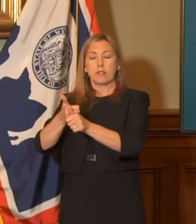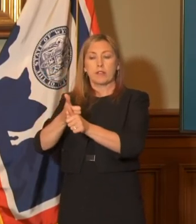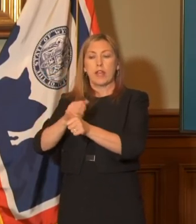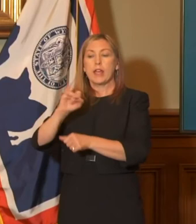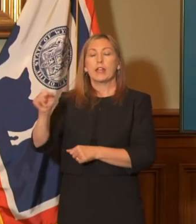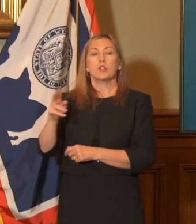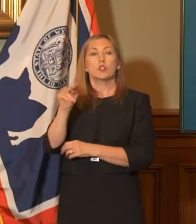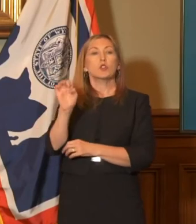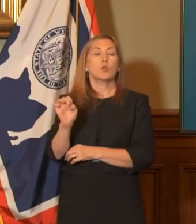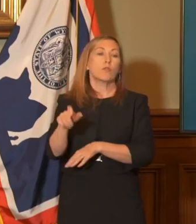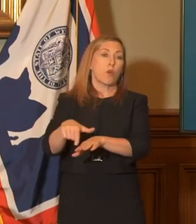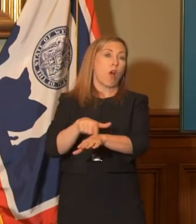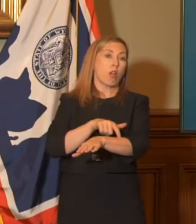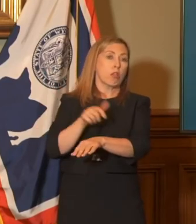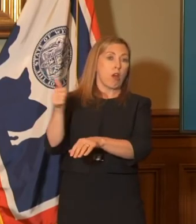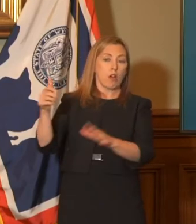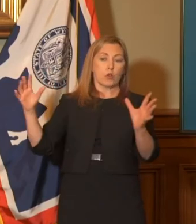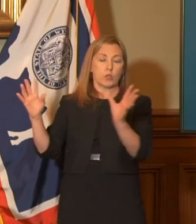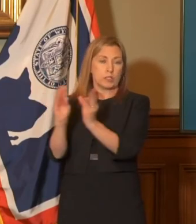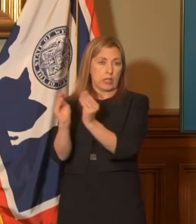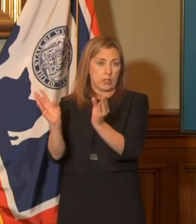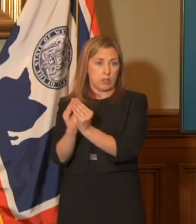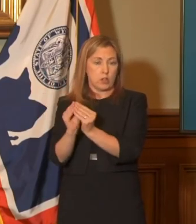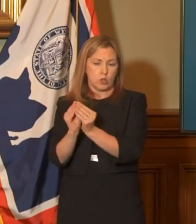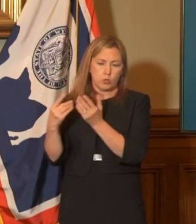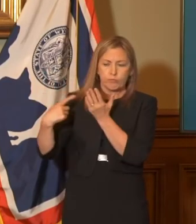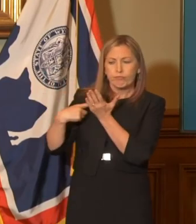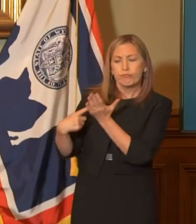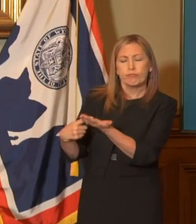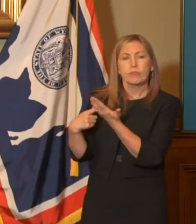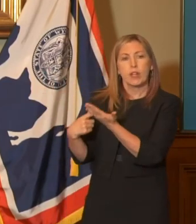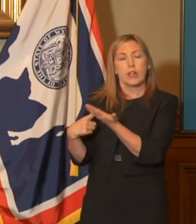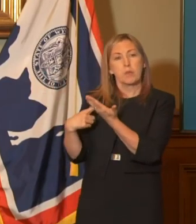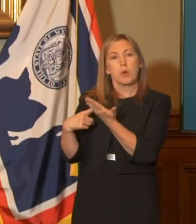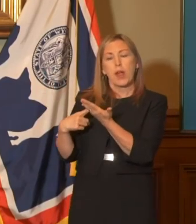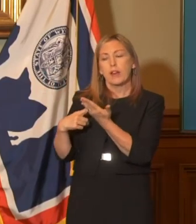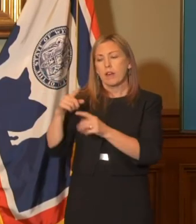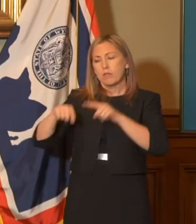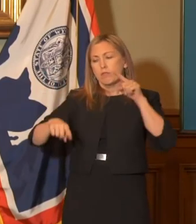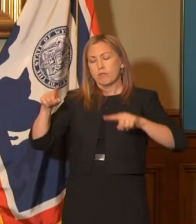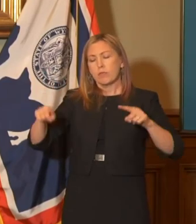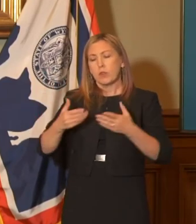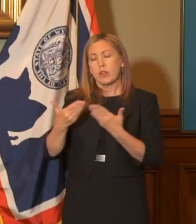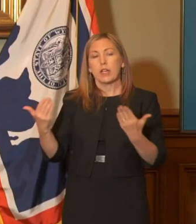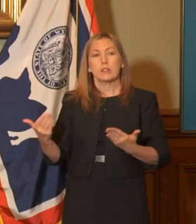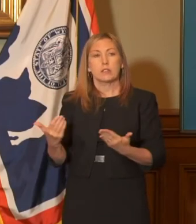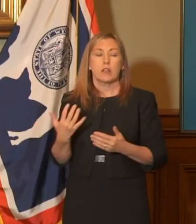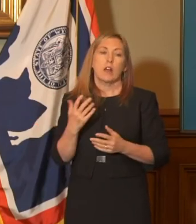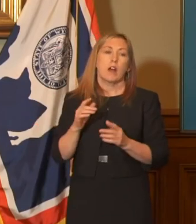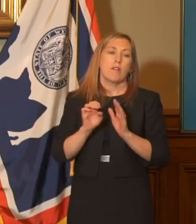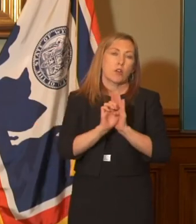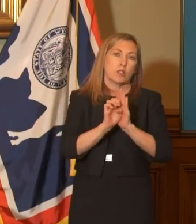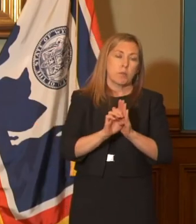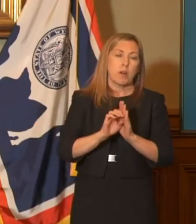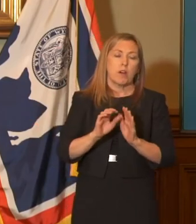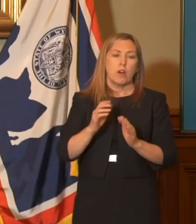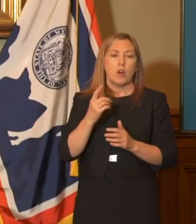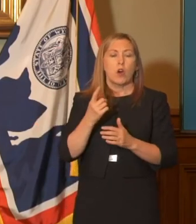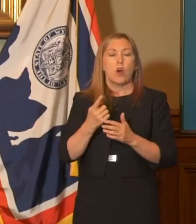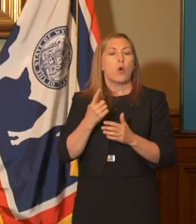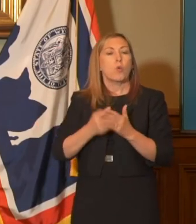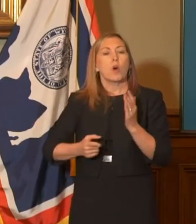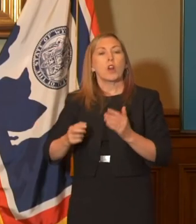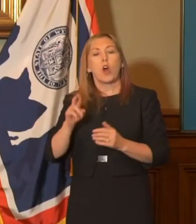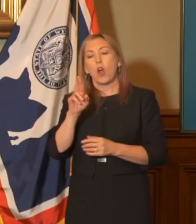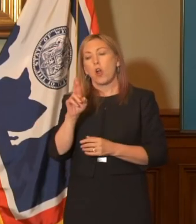for a longer session to deliberate a number of other things, like what are our revenues going to